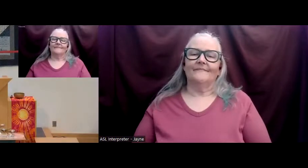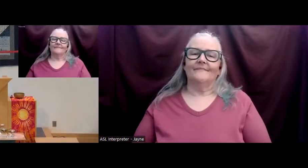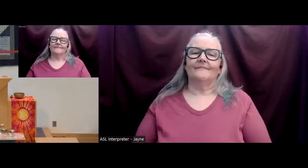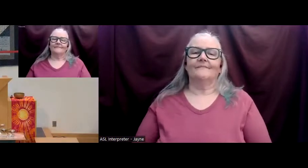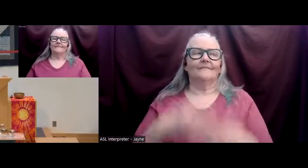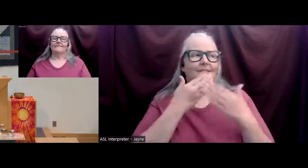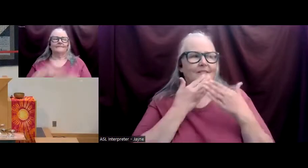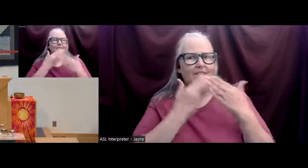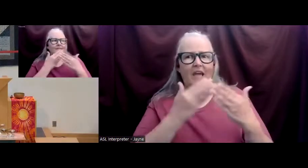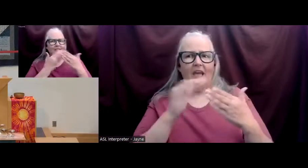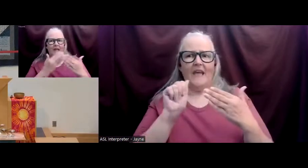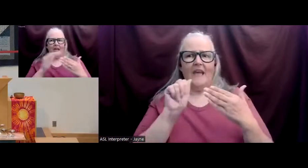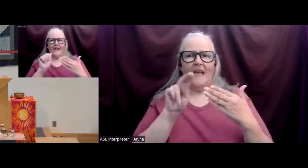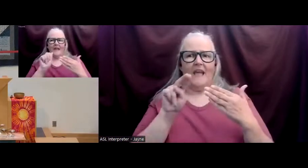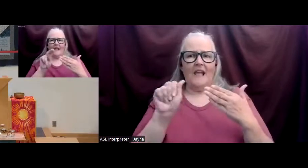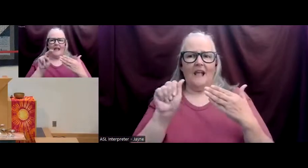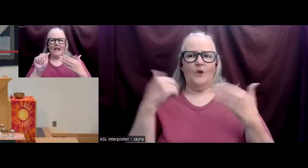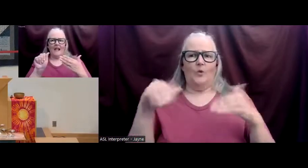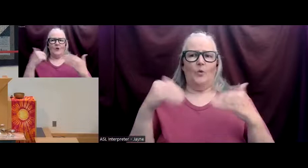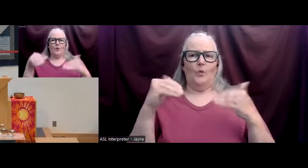Thank you, Anna, that was beautiful.